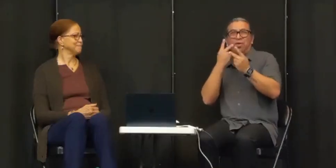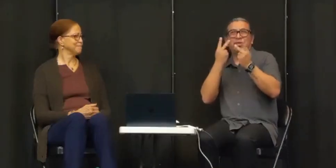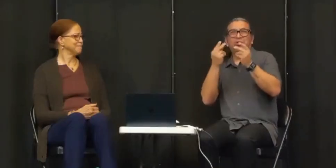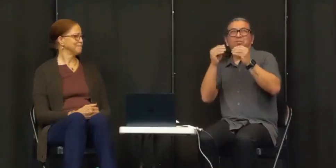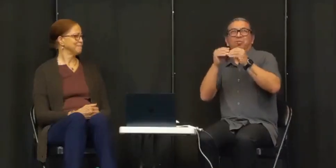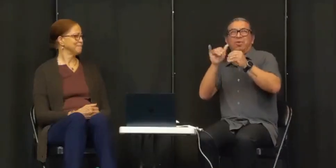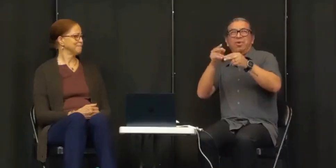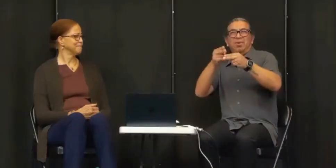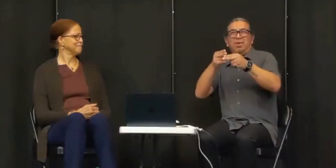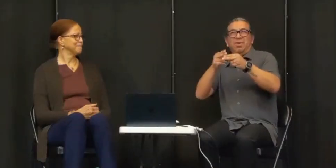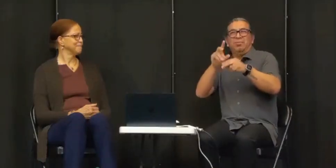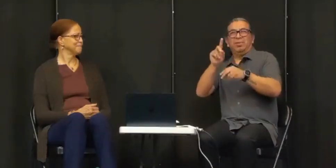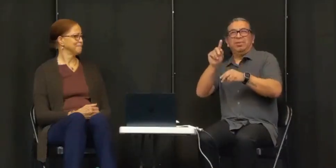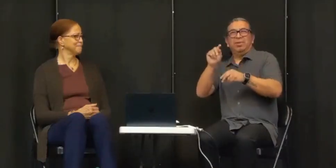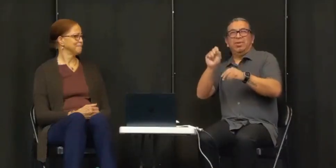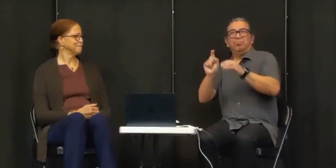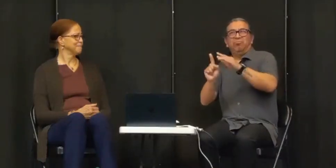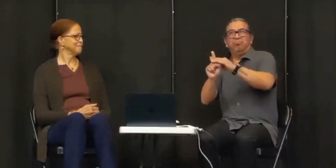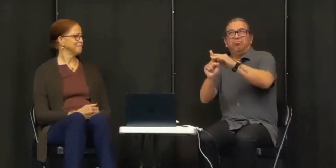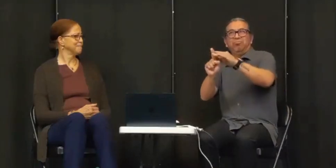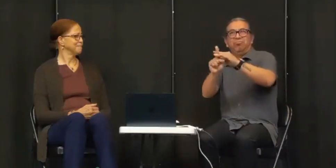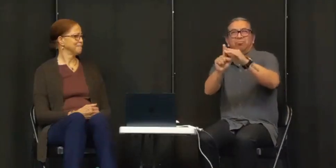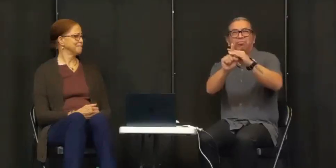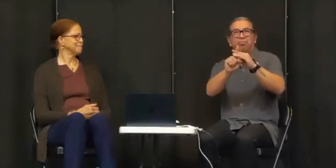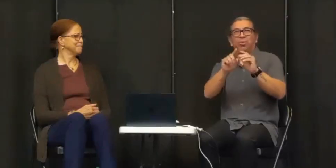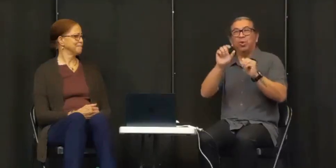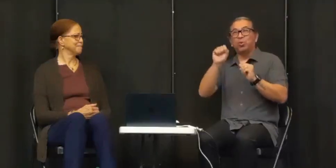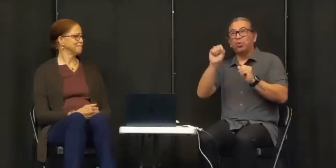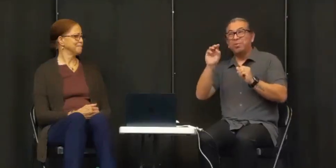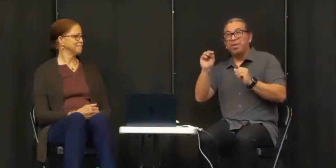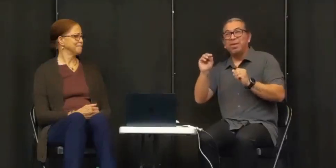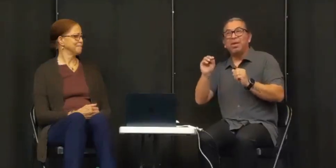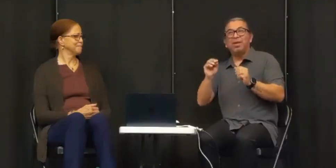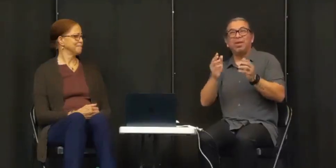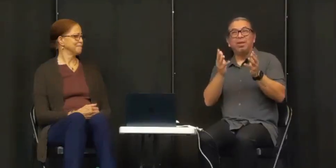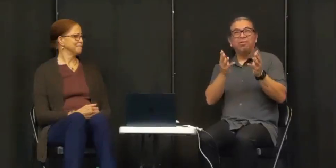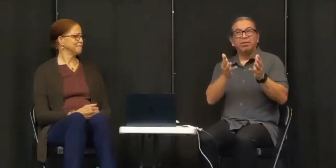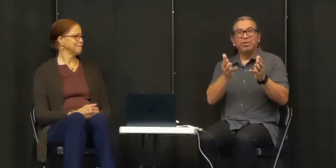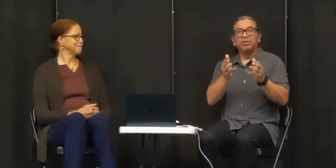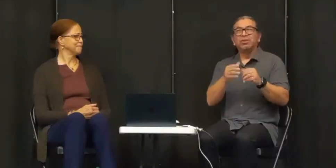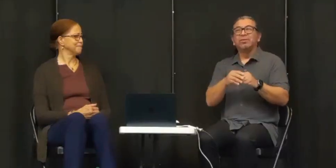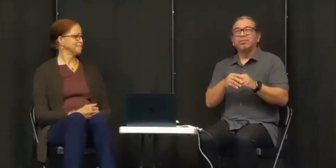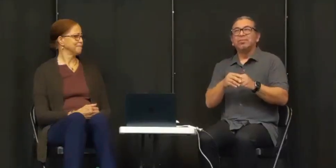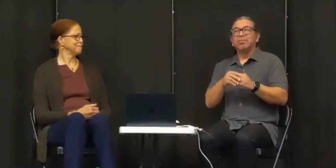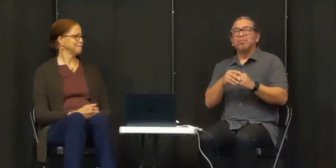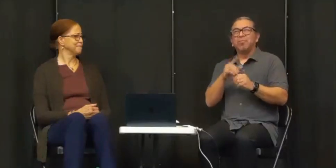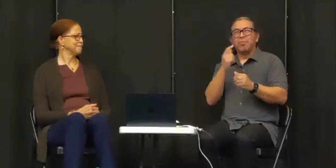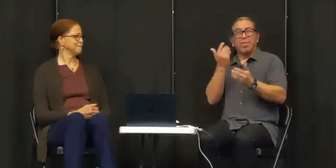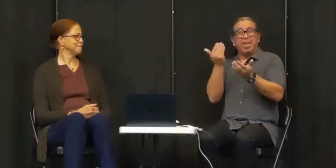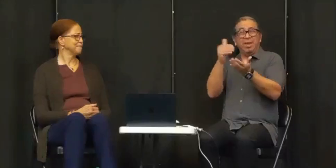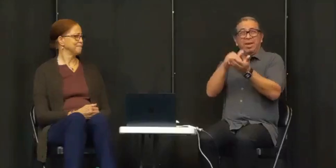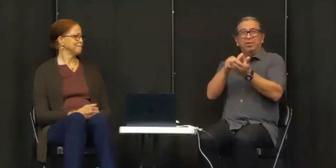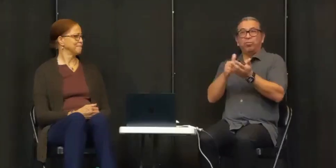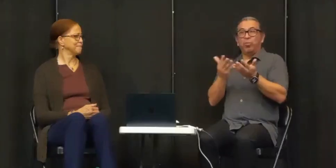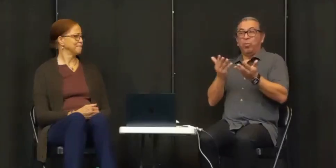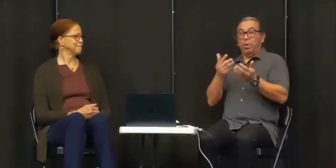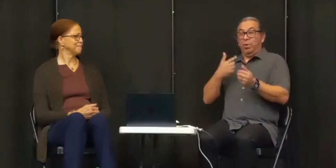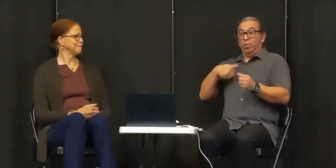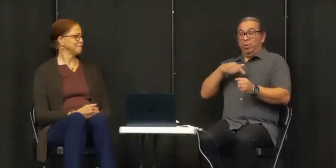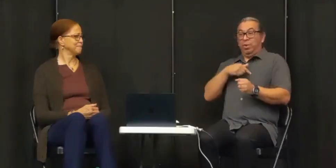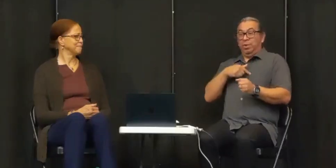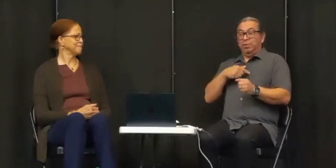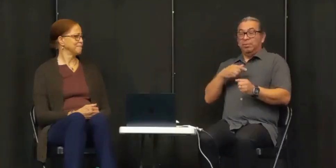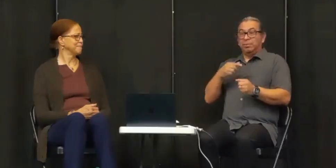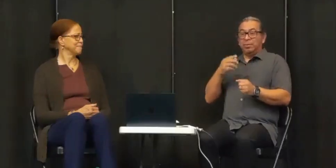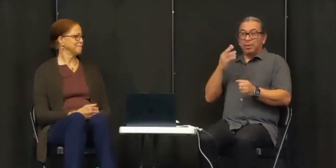It's developed 5 or 6 years ago. We saw that name cropping up more and more in the conversations that were going